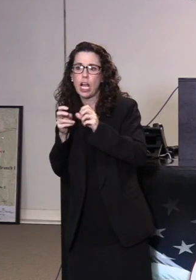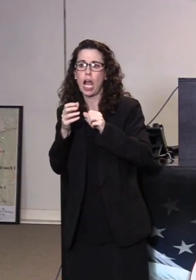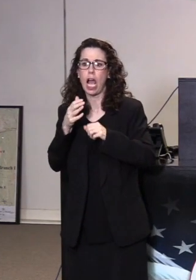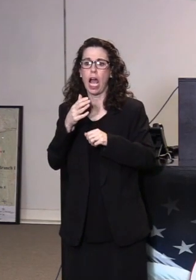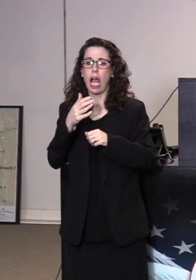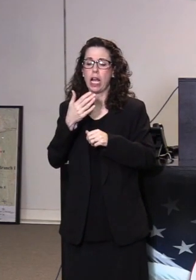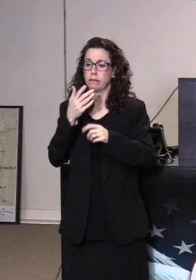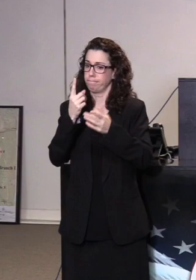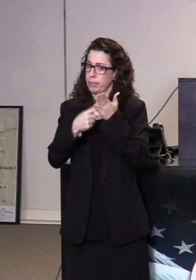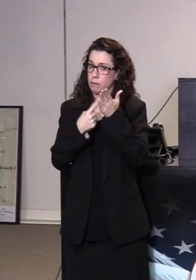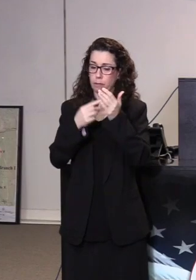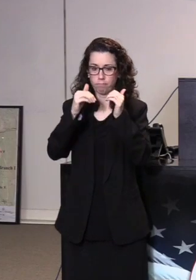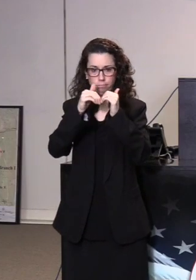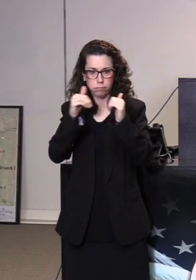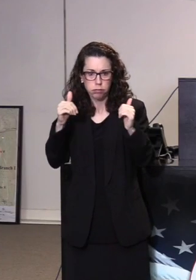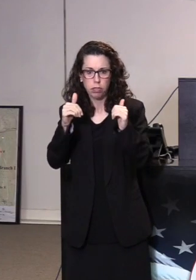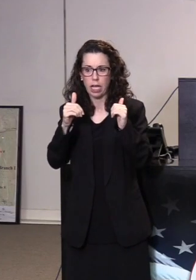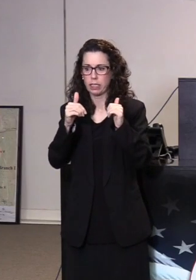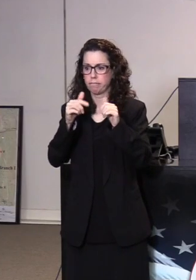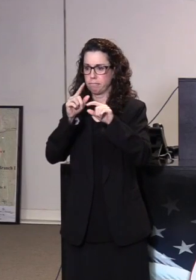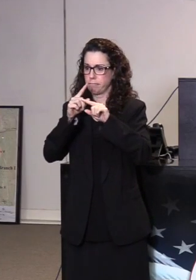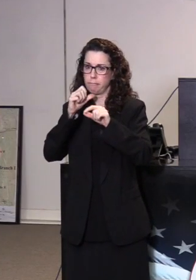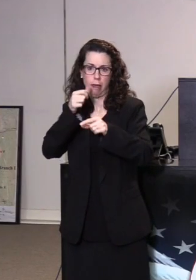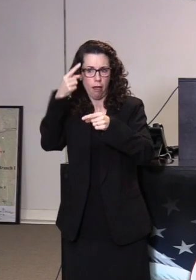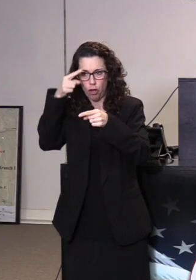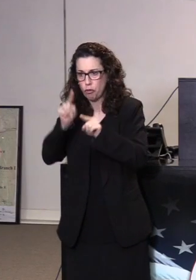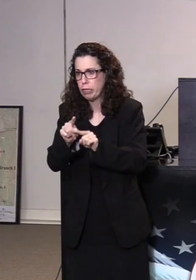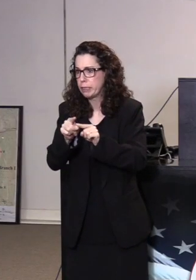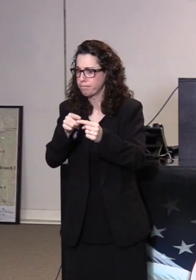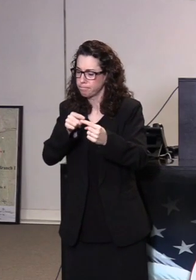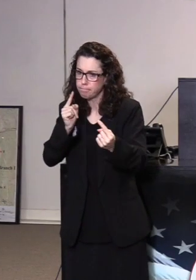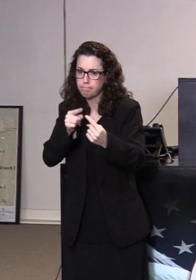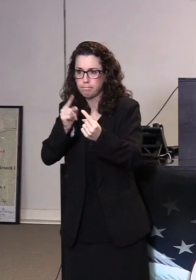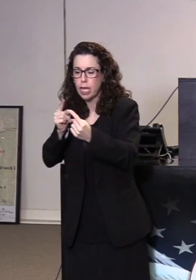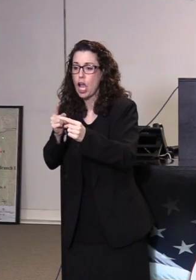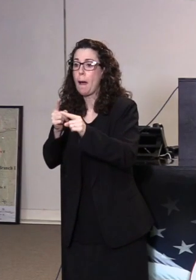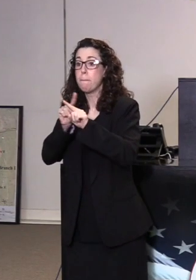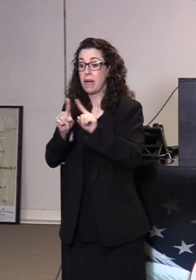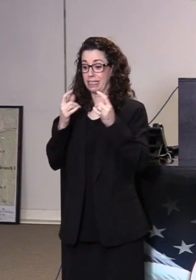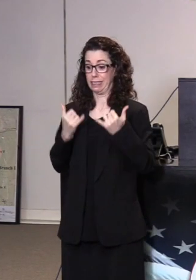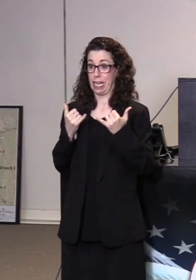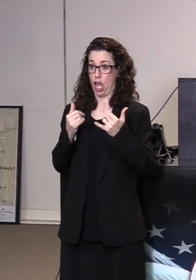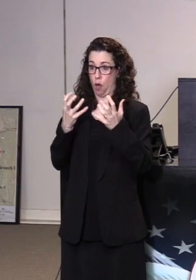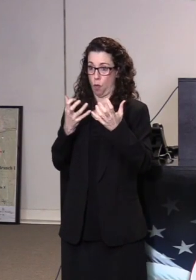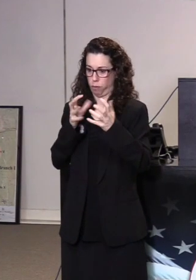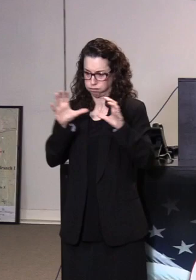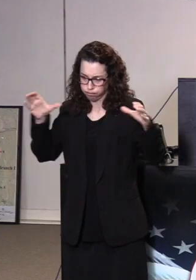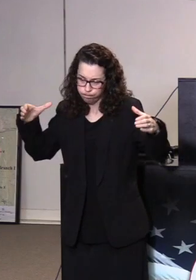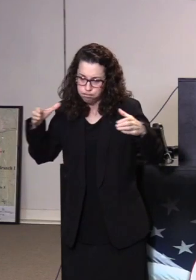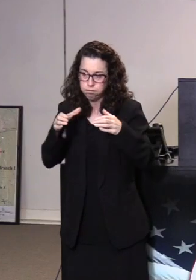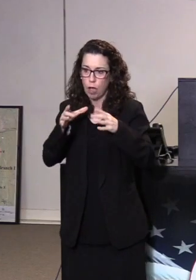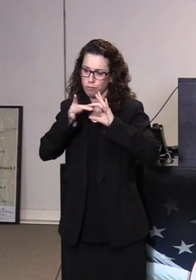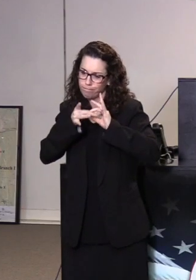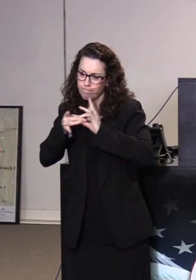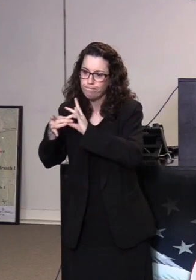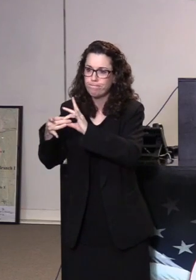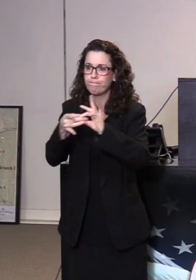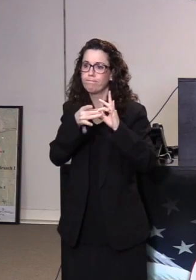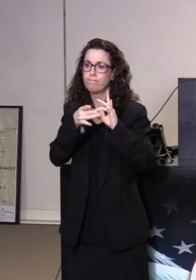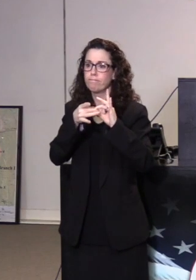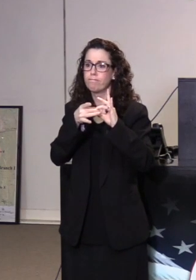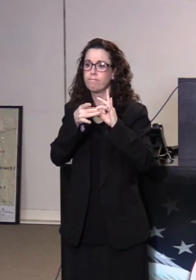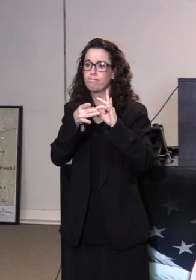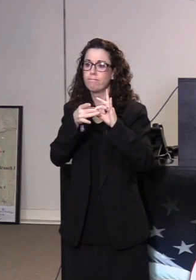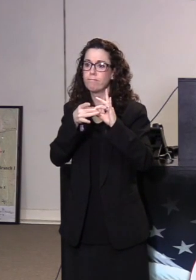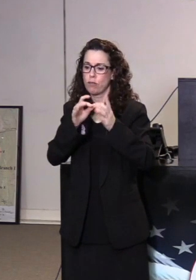be to divide people. So we want to unite them. We want them to pull together to do whatever it takes